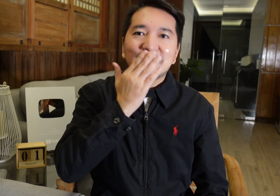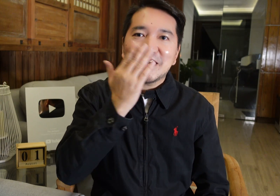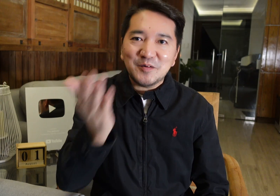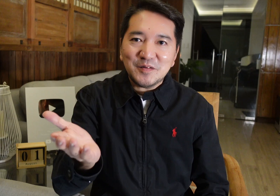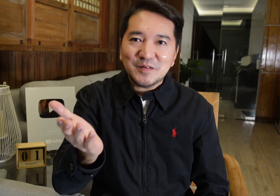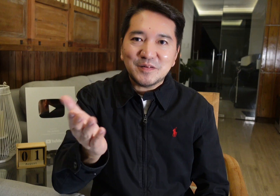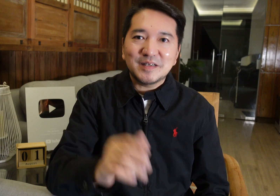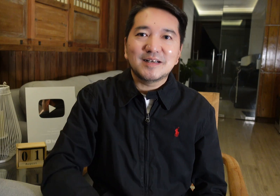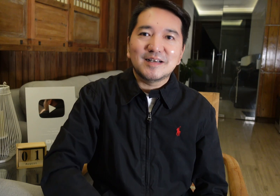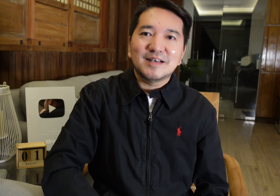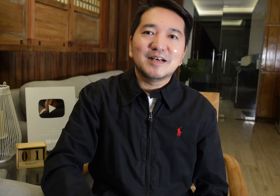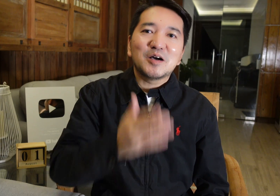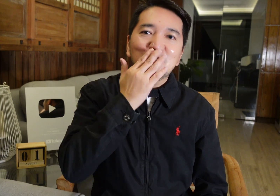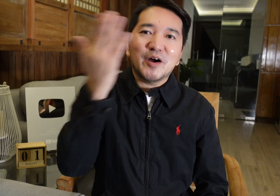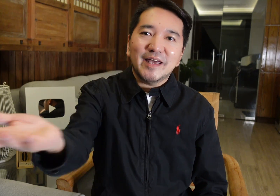Thank you. Good morning.